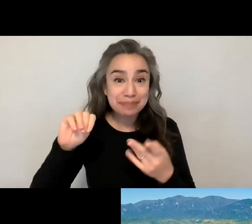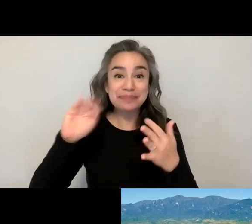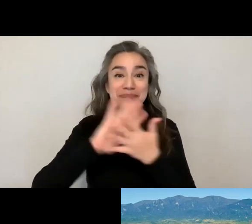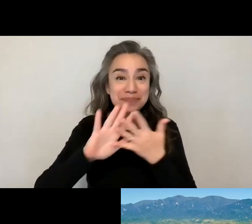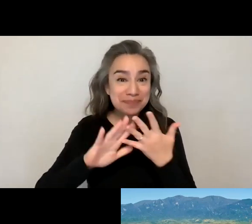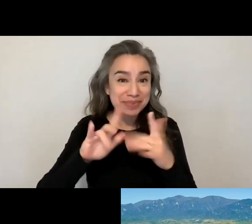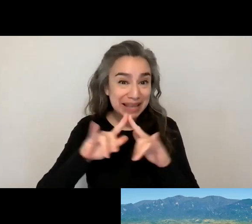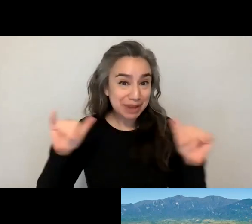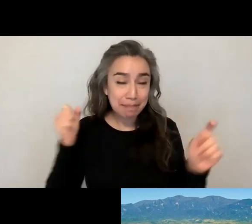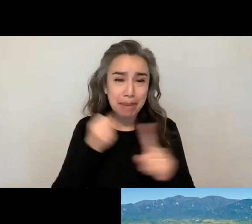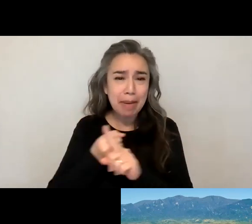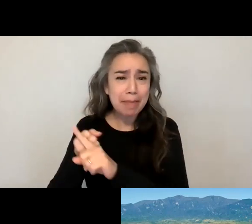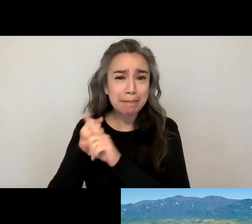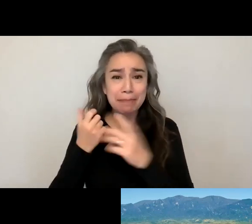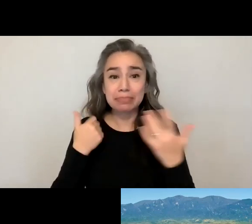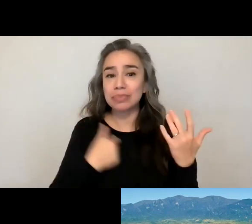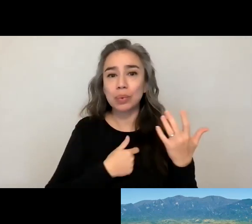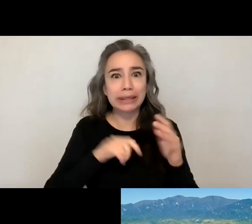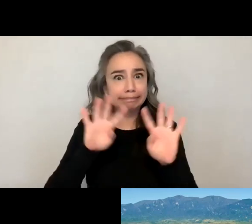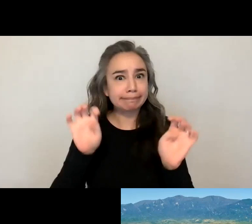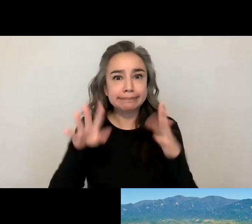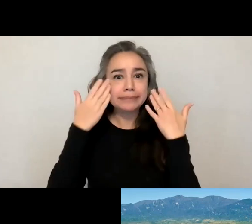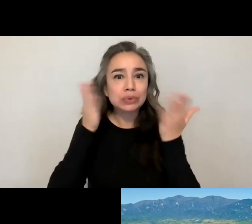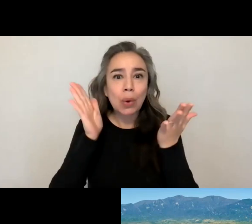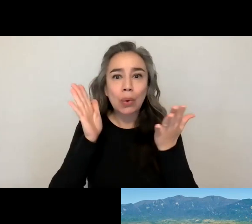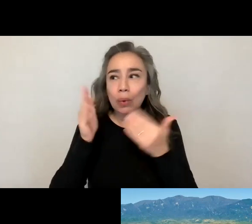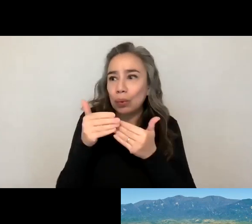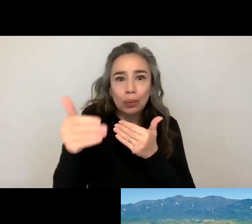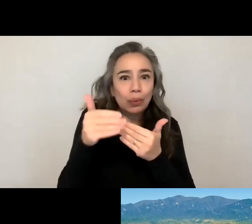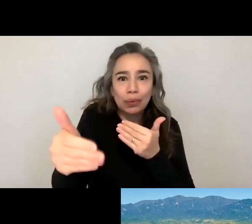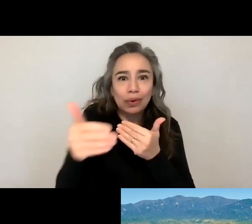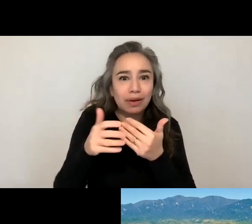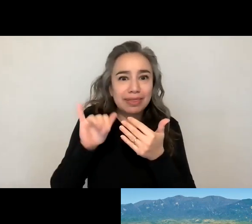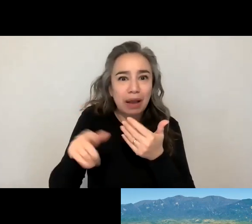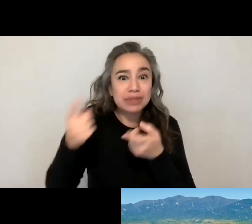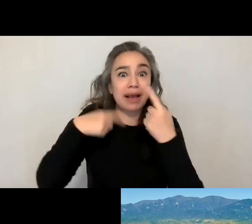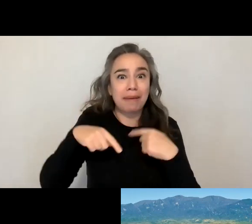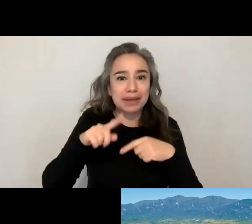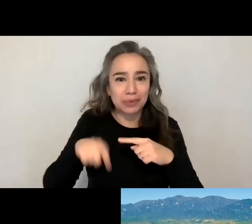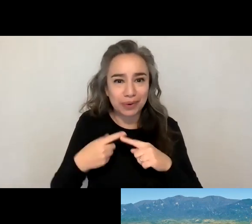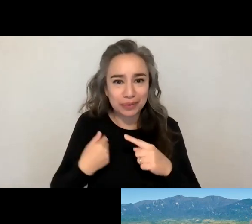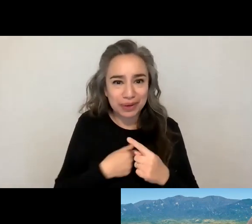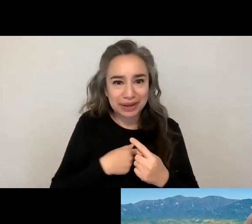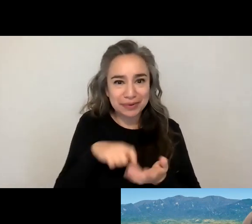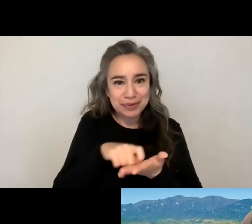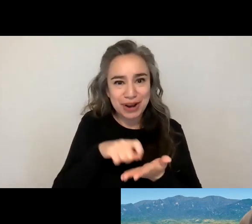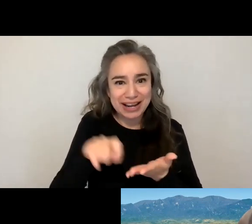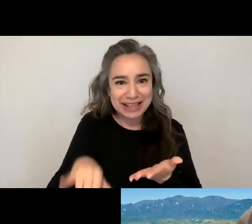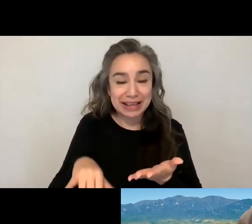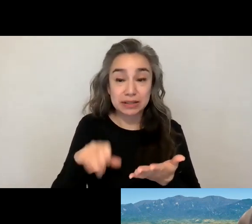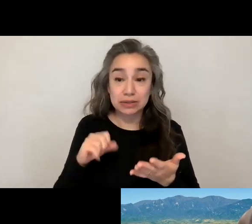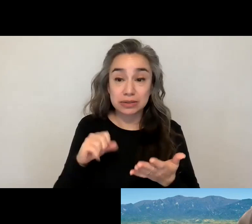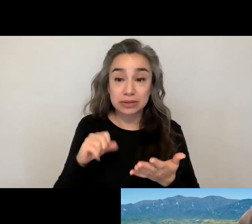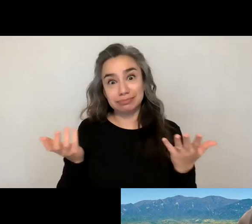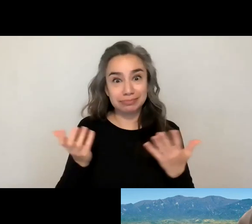we didn't know that those things were coming when we started the draft. So obviously we're bringing it up to the moment. And what would I add most from my